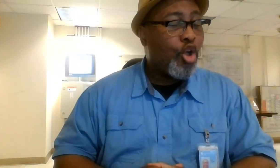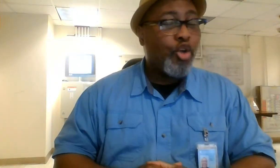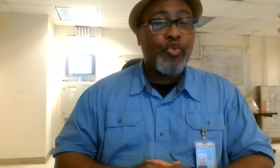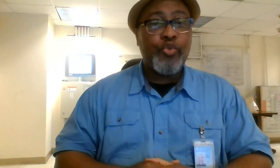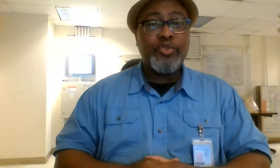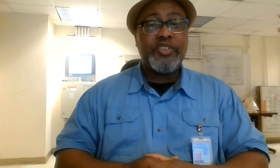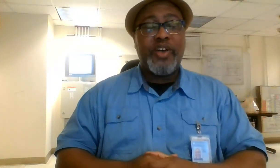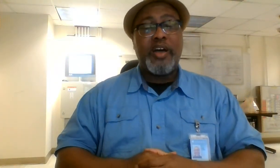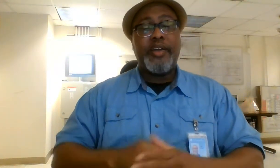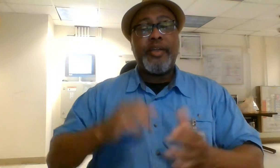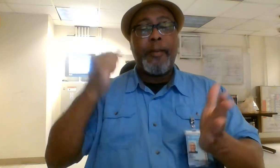Crucify.